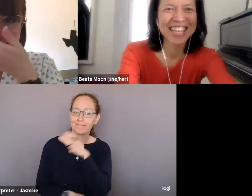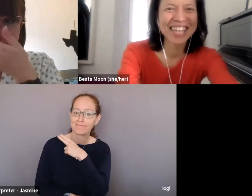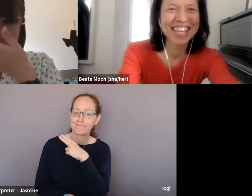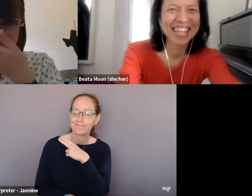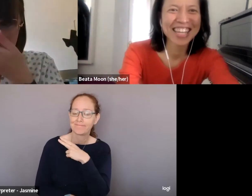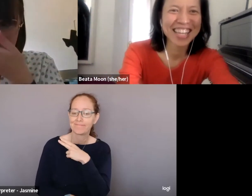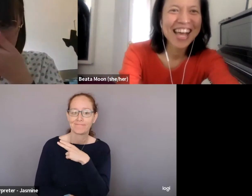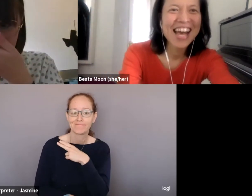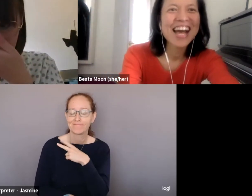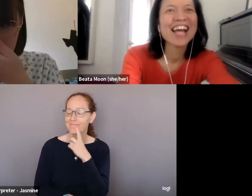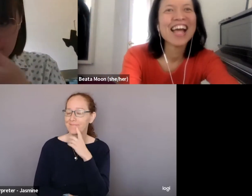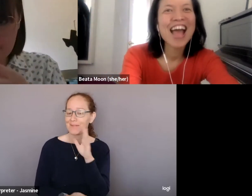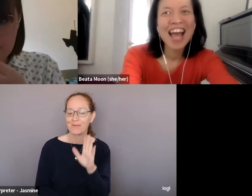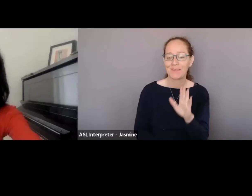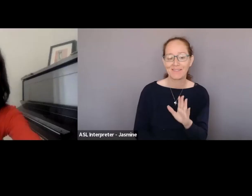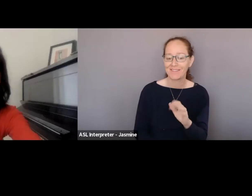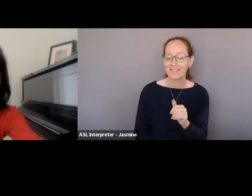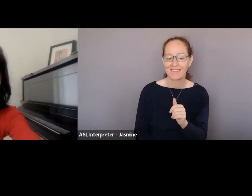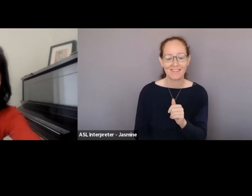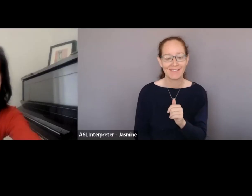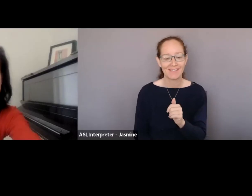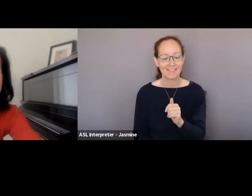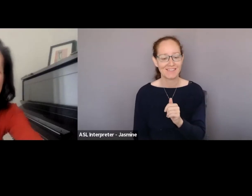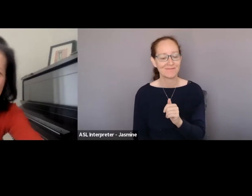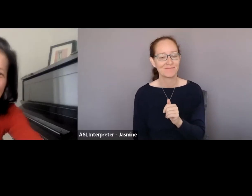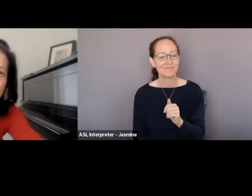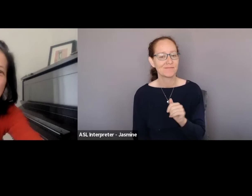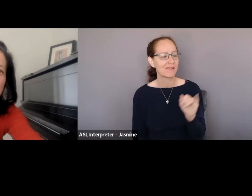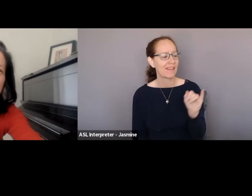it's wonderful. No way that was 7 minutes.